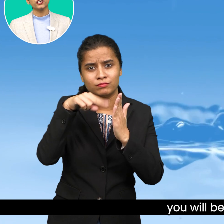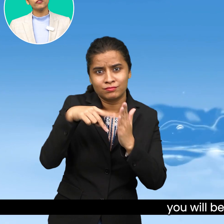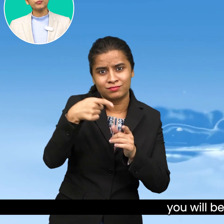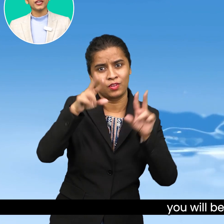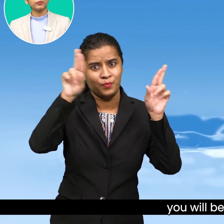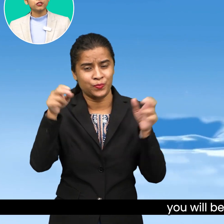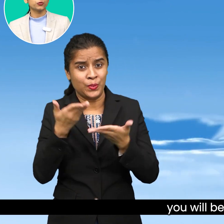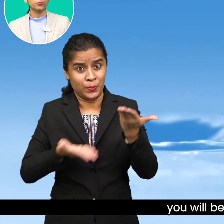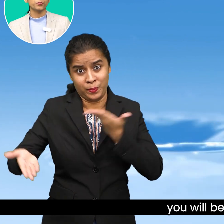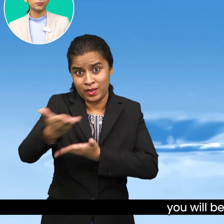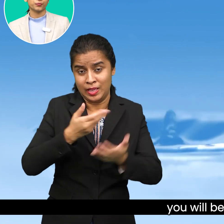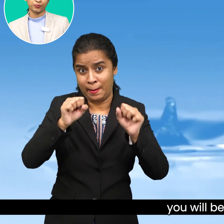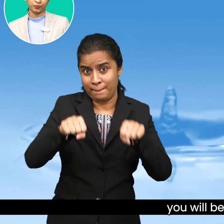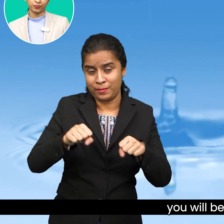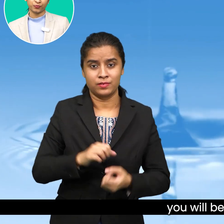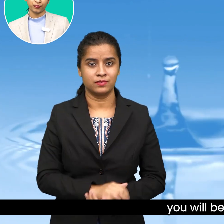topic, you will be able to